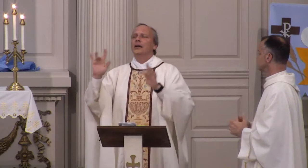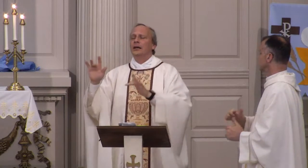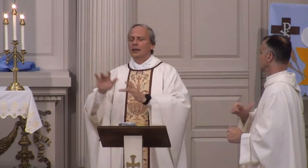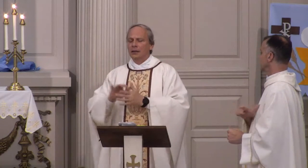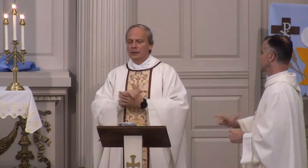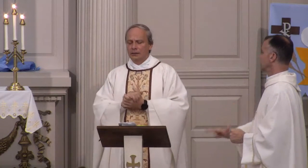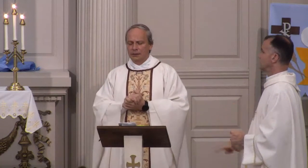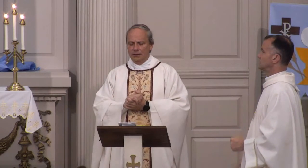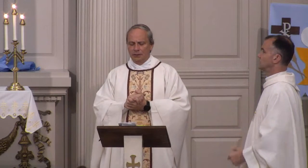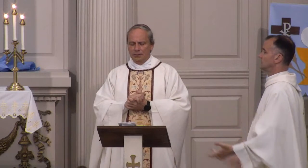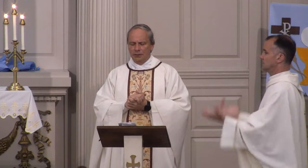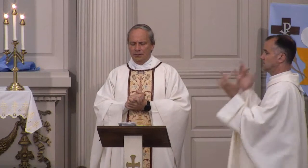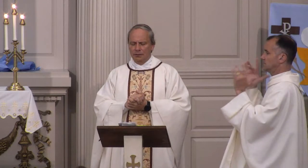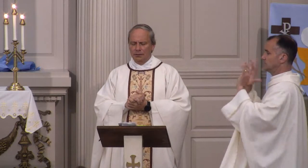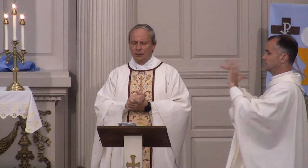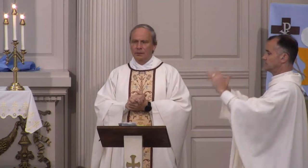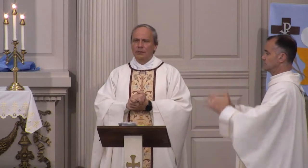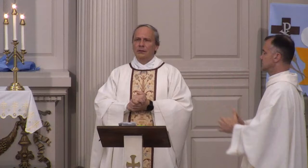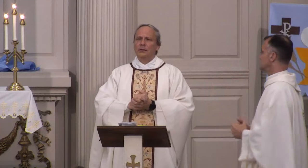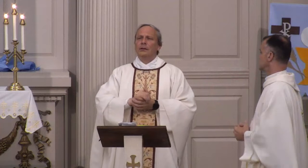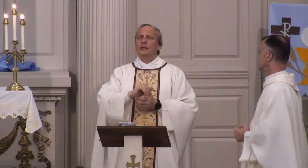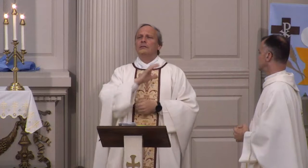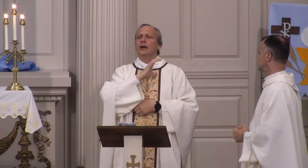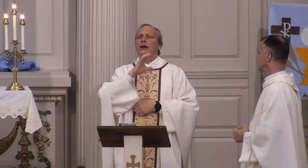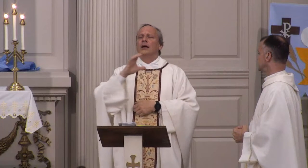Lord, have mercy.